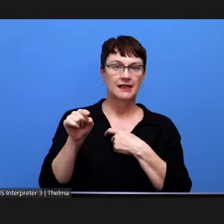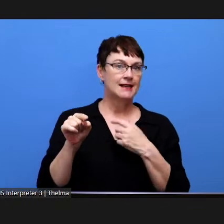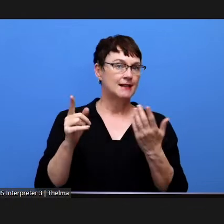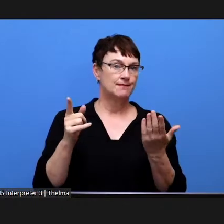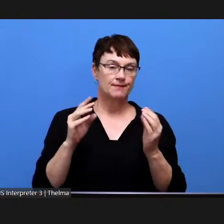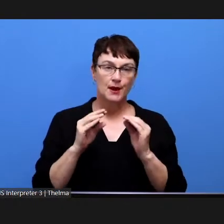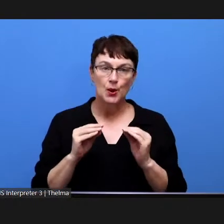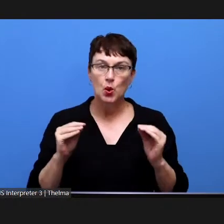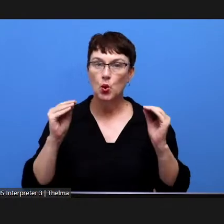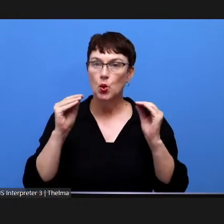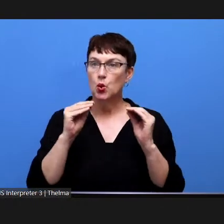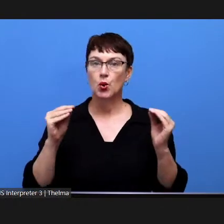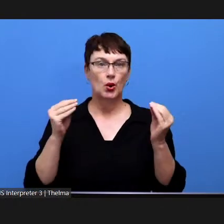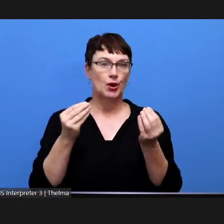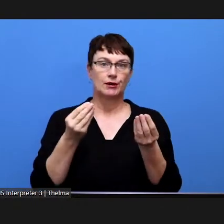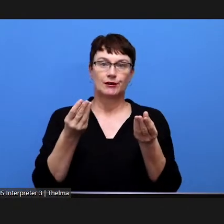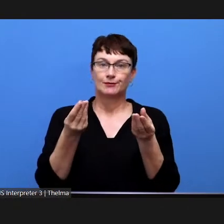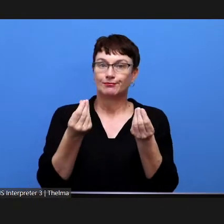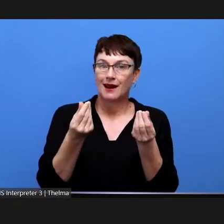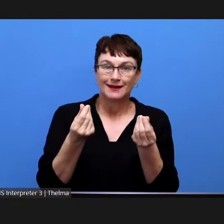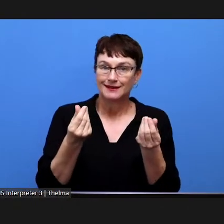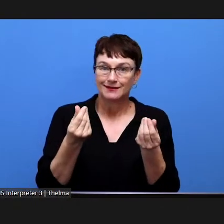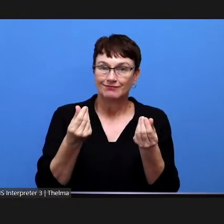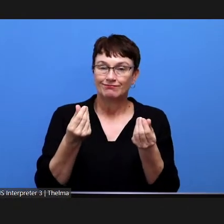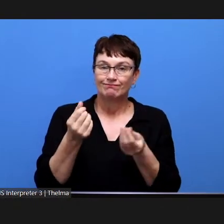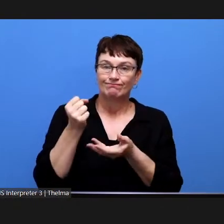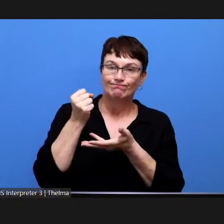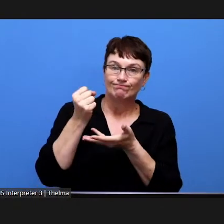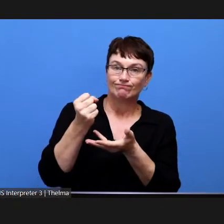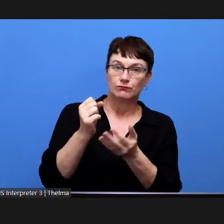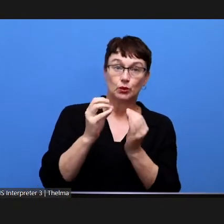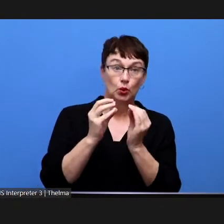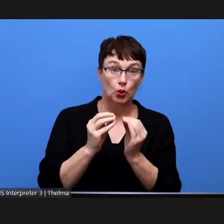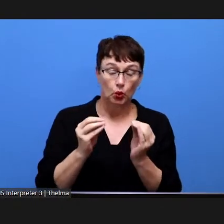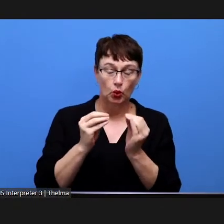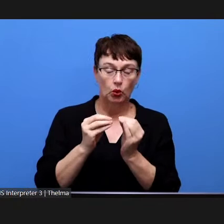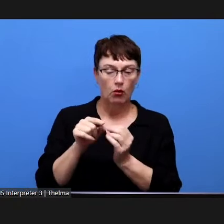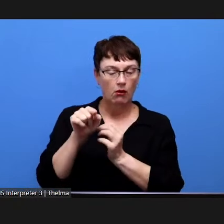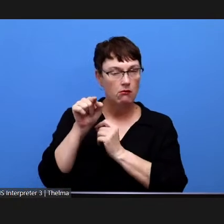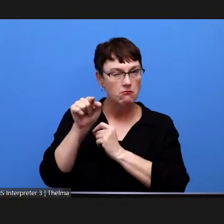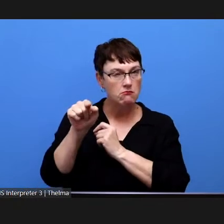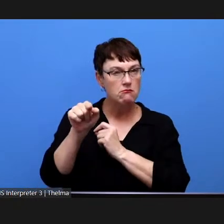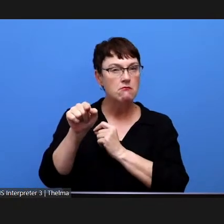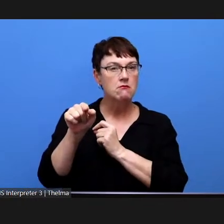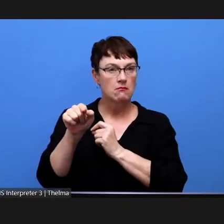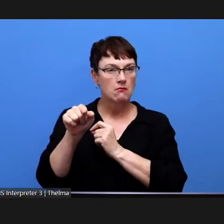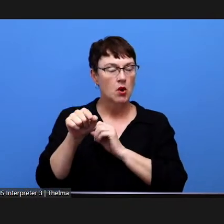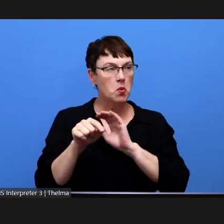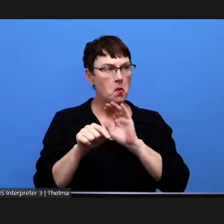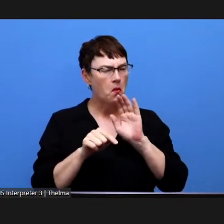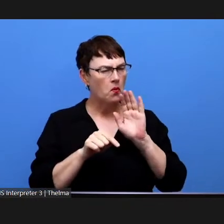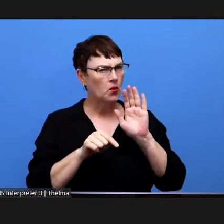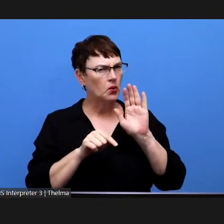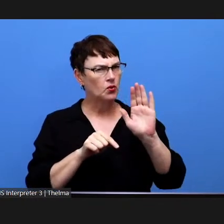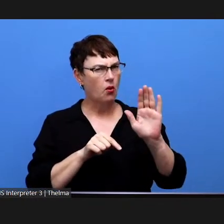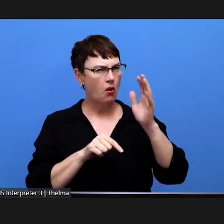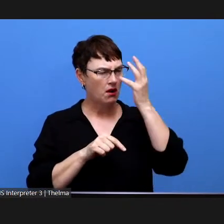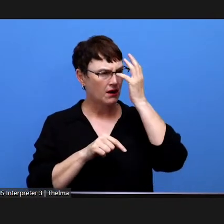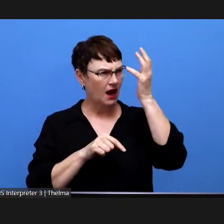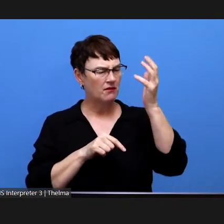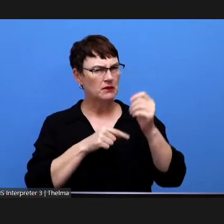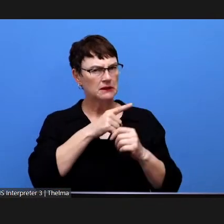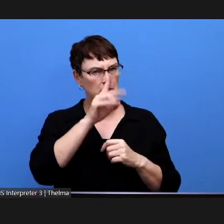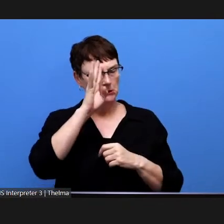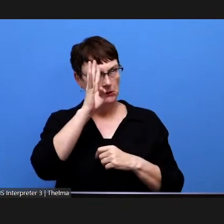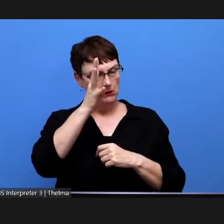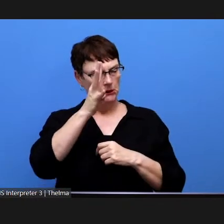transfer, because we rely on the central government. I think it's the point I would like to deepen a bit in the conversation. Really, what are the innovations we need to bring